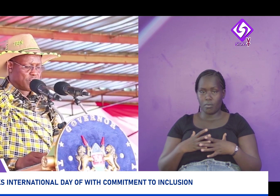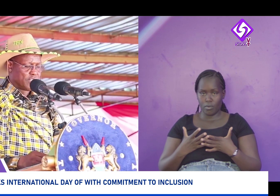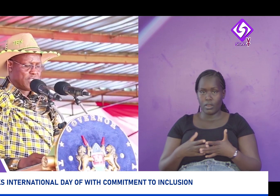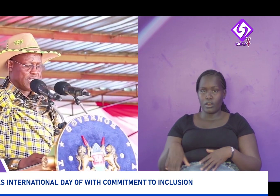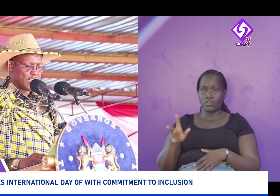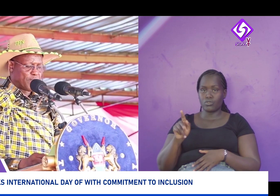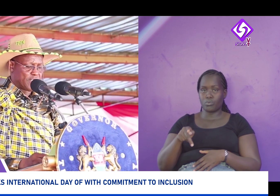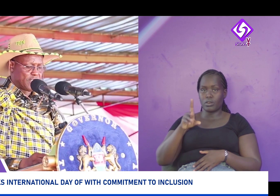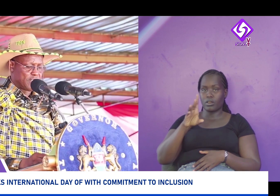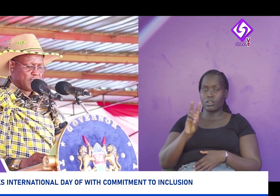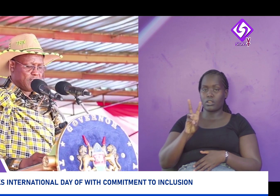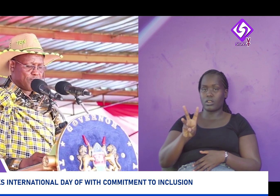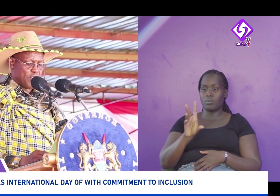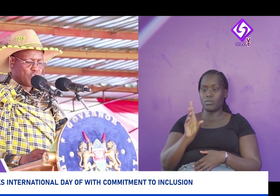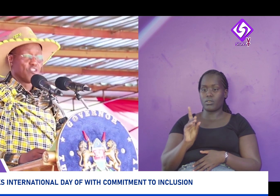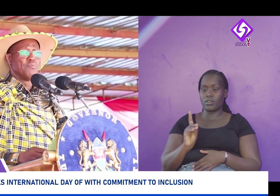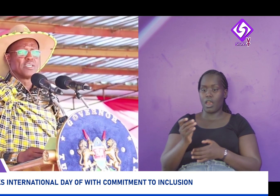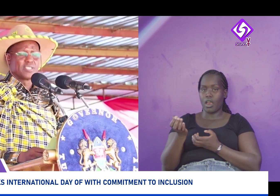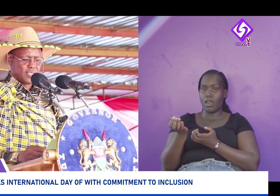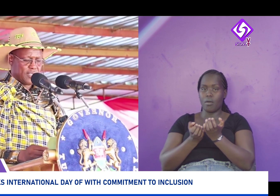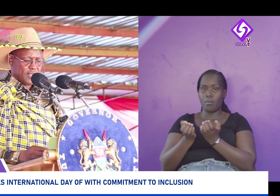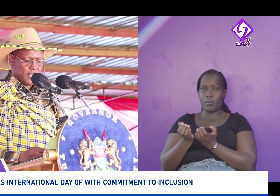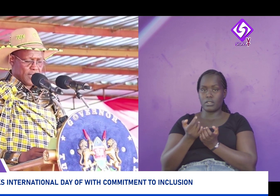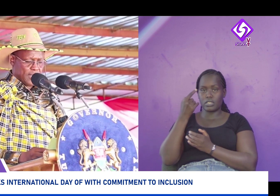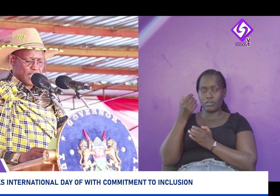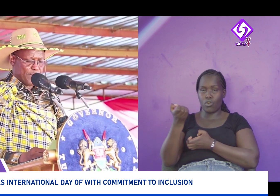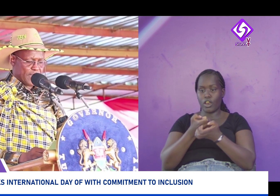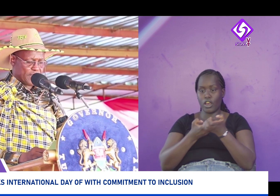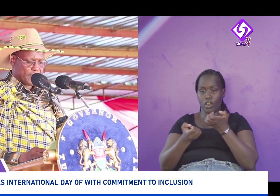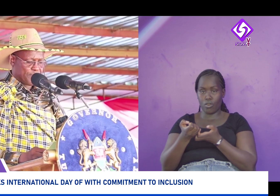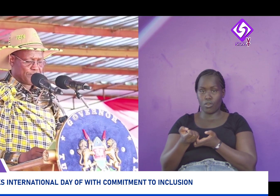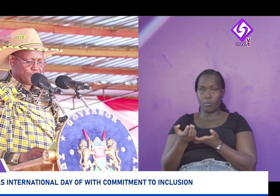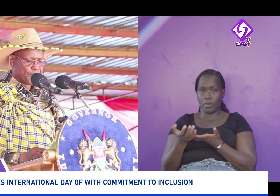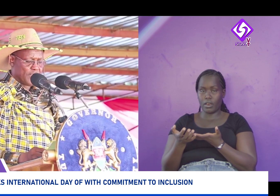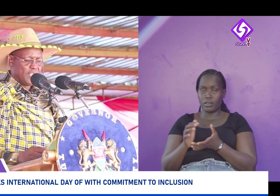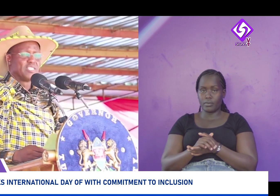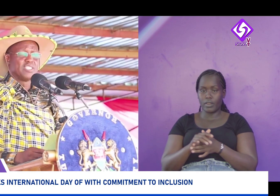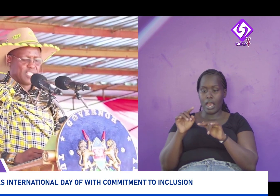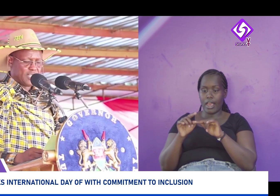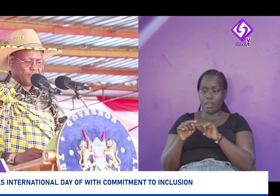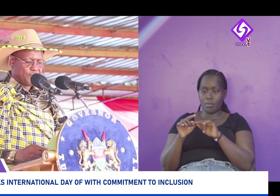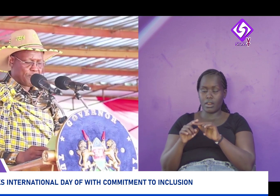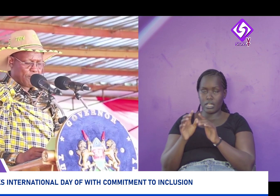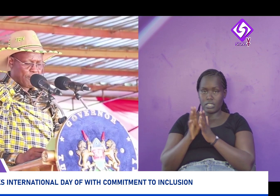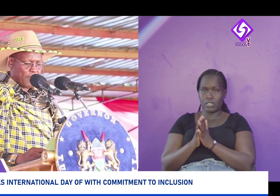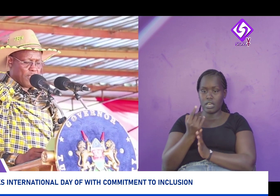PWD-owned enterprises for economic independence. Each year,